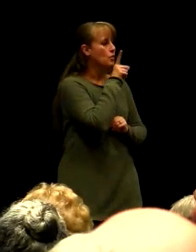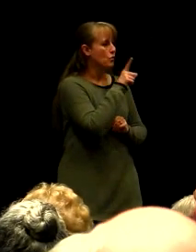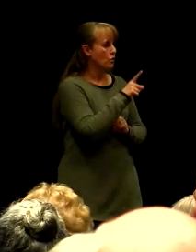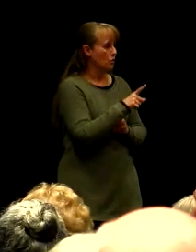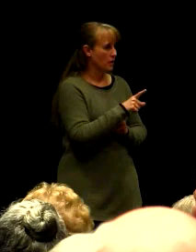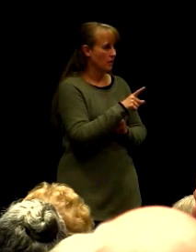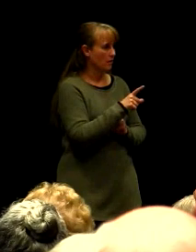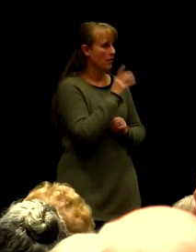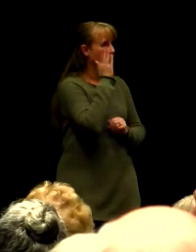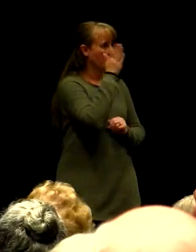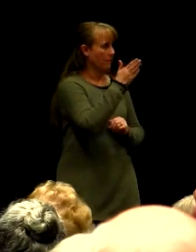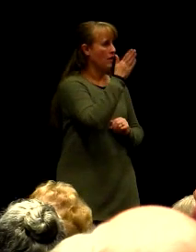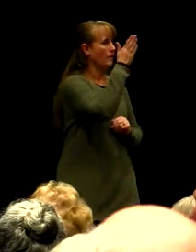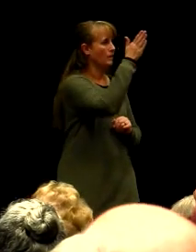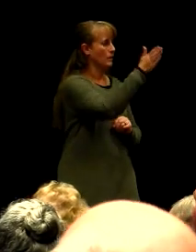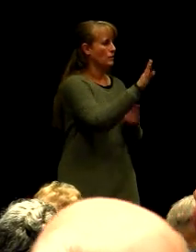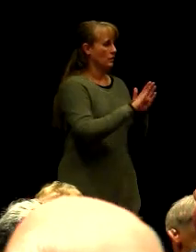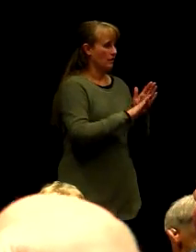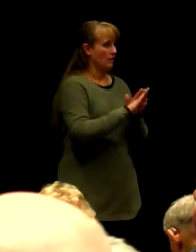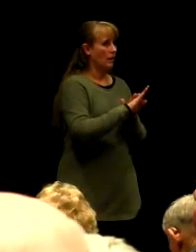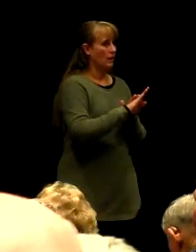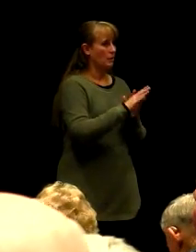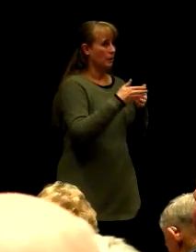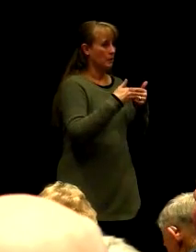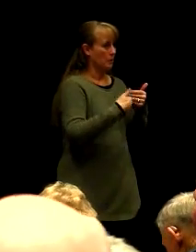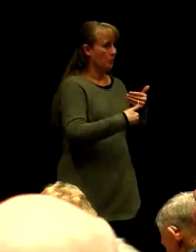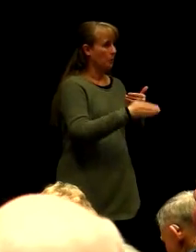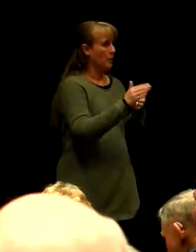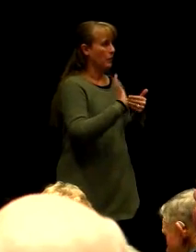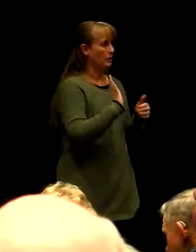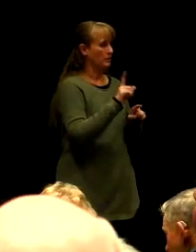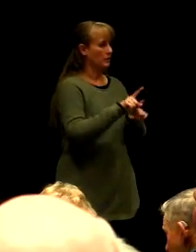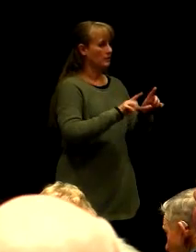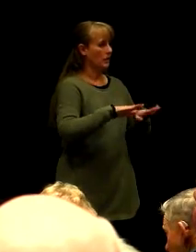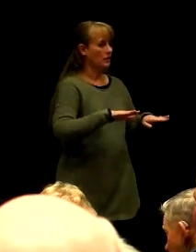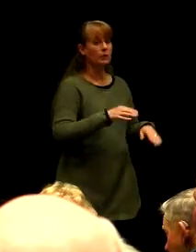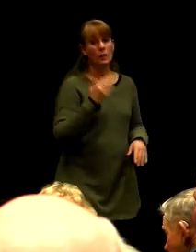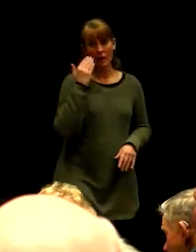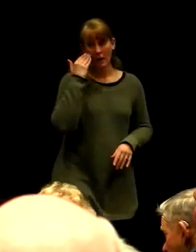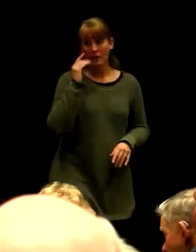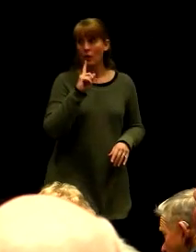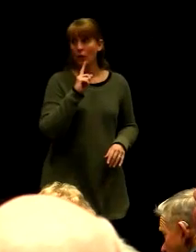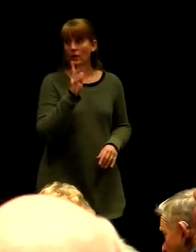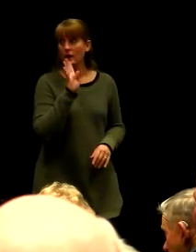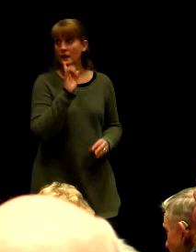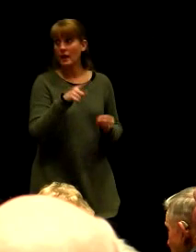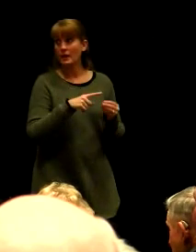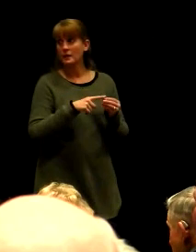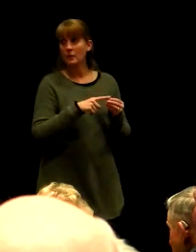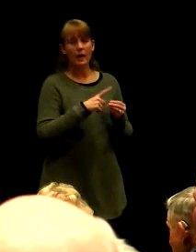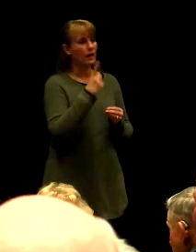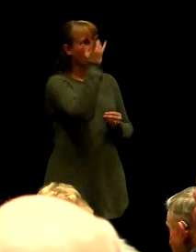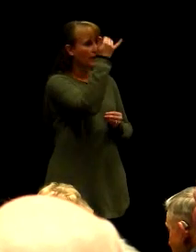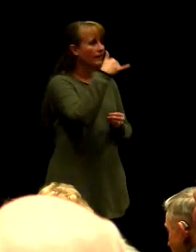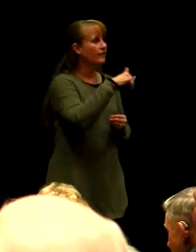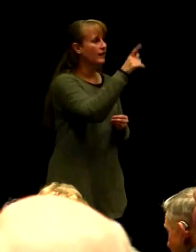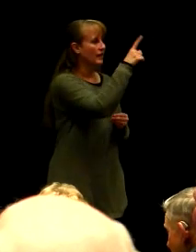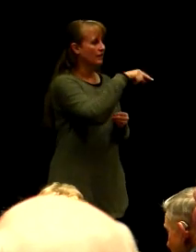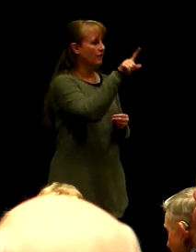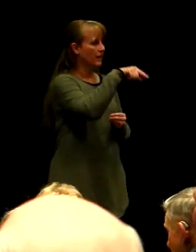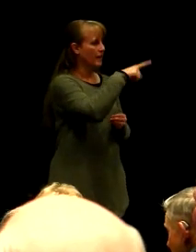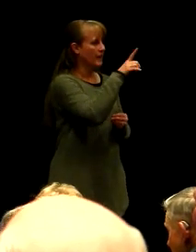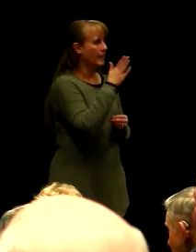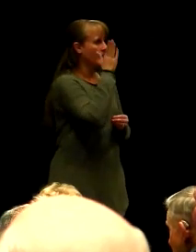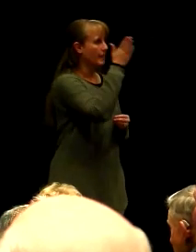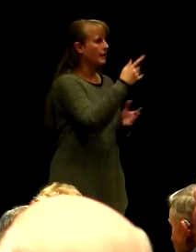far future okay. development post-Star Child. I know for a fact they talked about infinity, the concept of infinity,